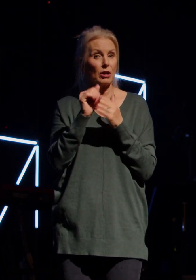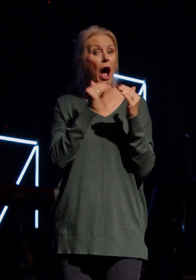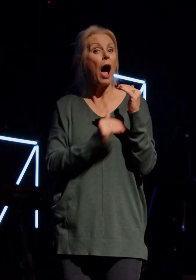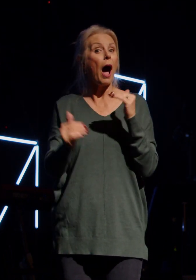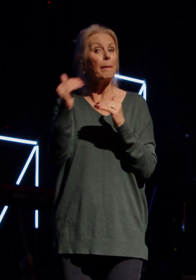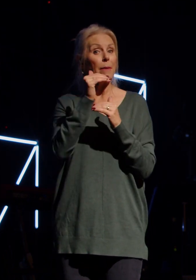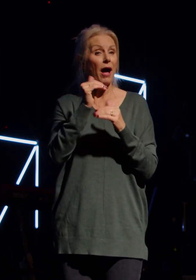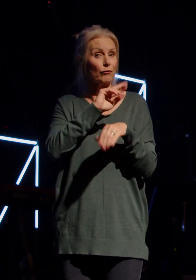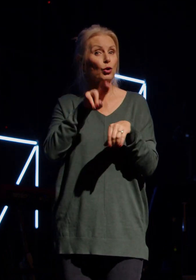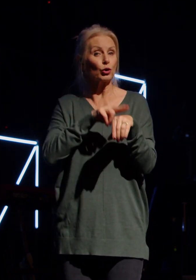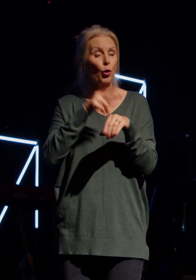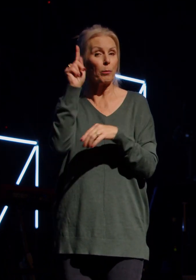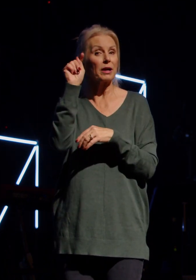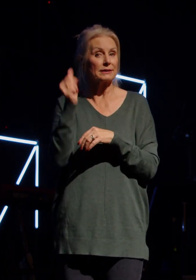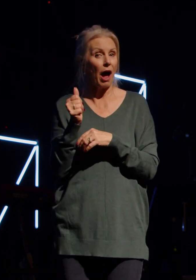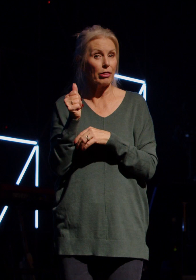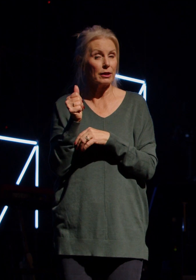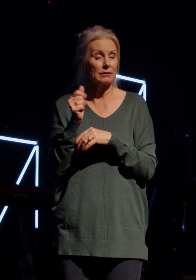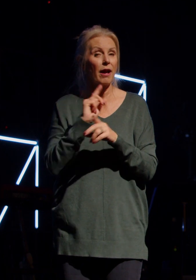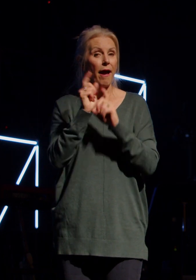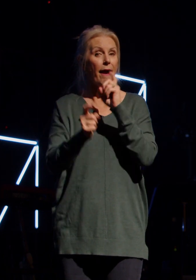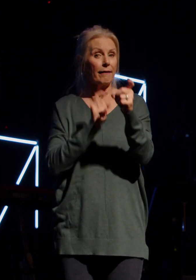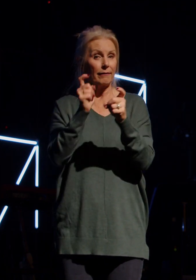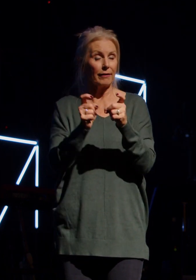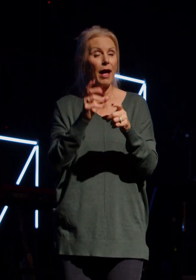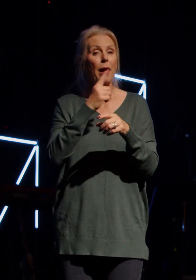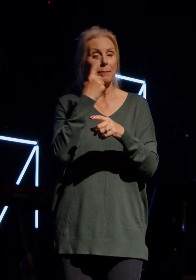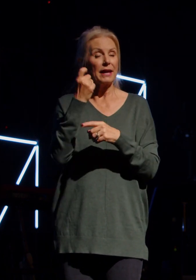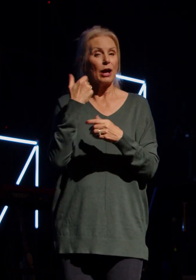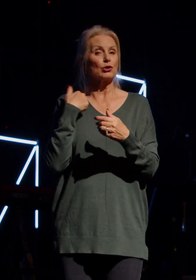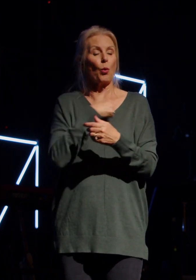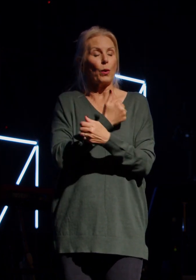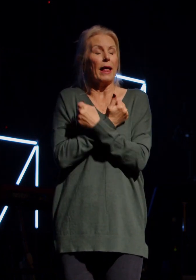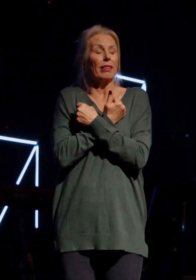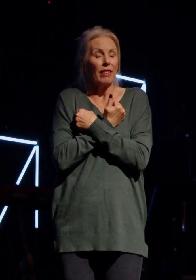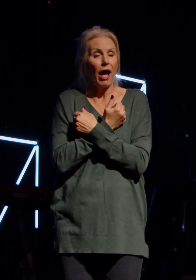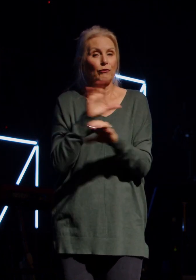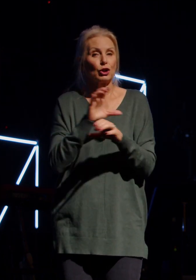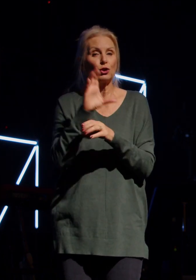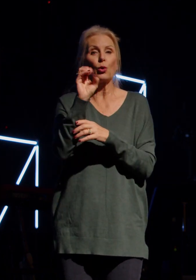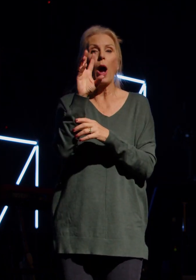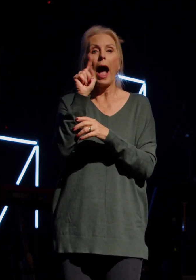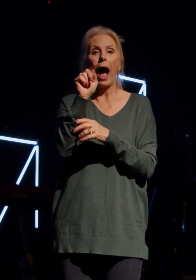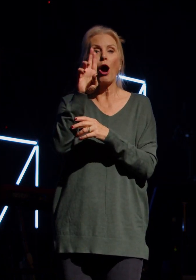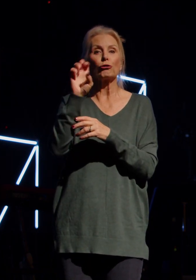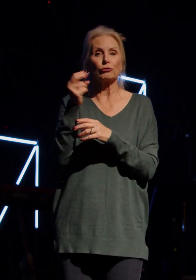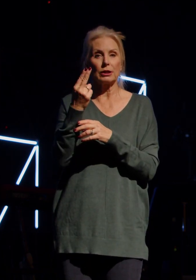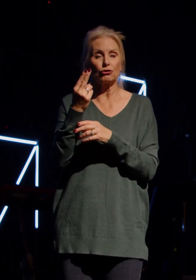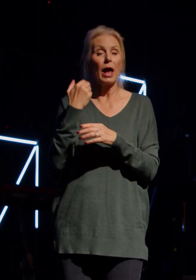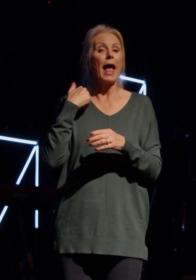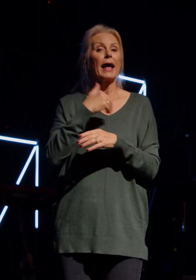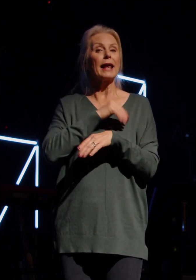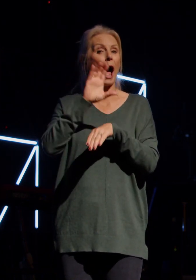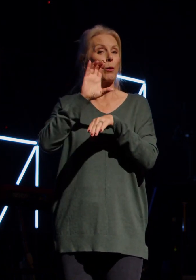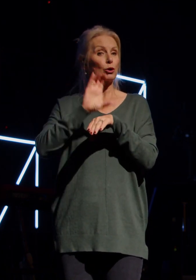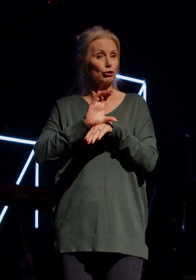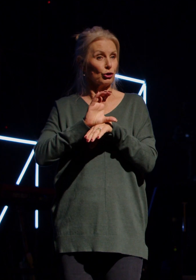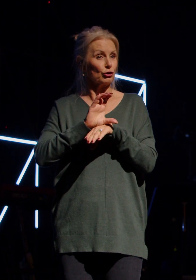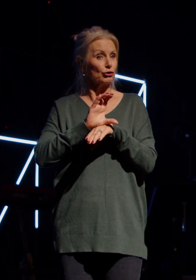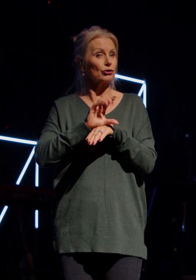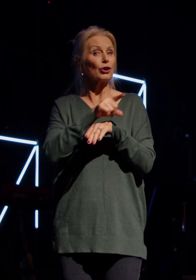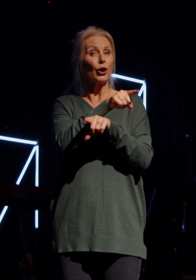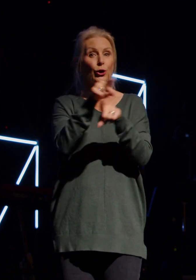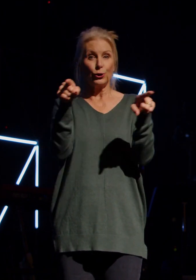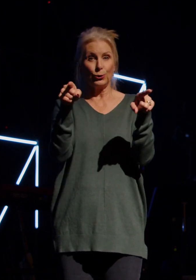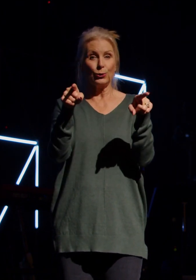giving, tithes, and offerings so that we could do these extra projects, because we're a church that loves to do outreach, and our church stepped